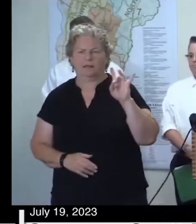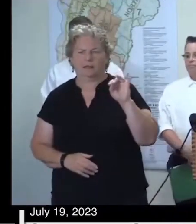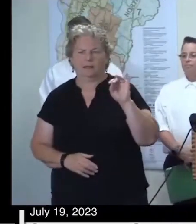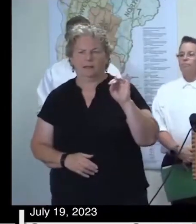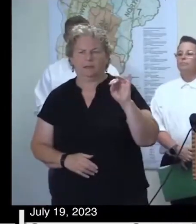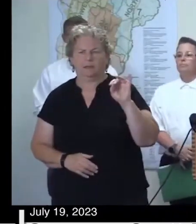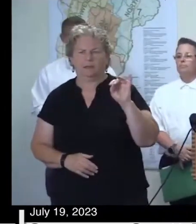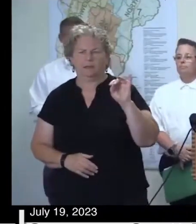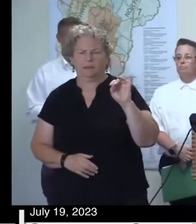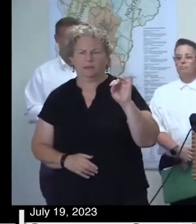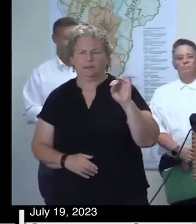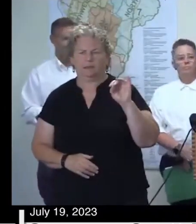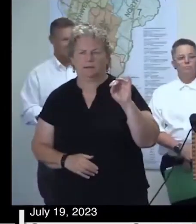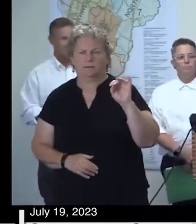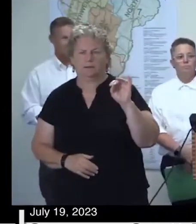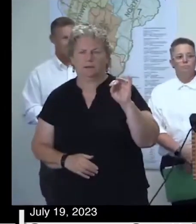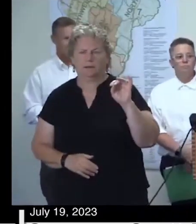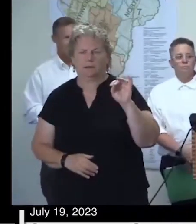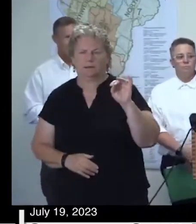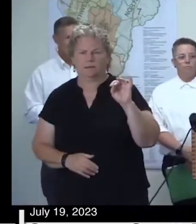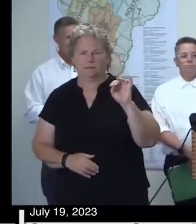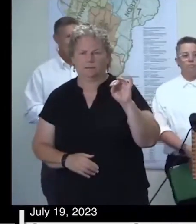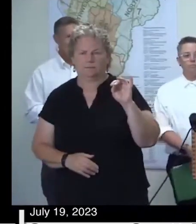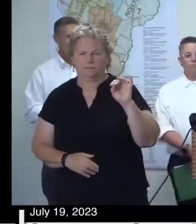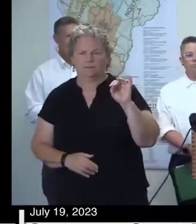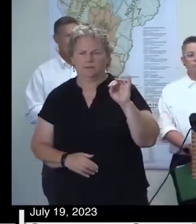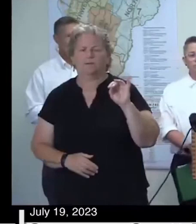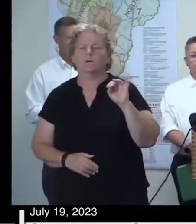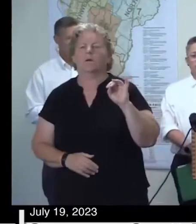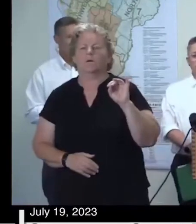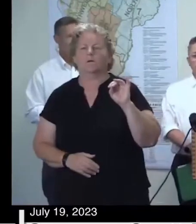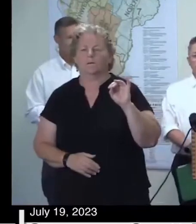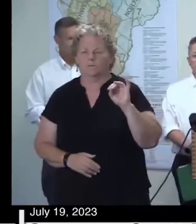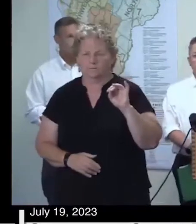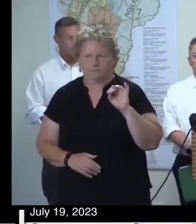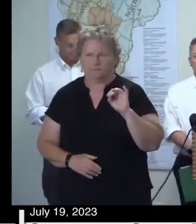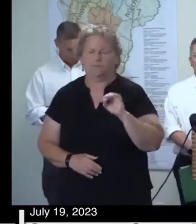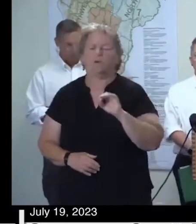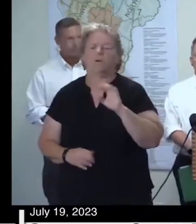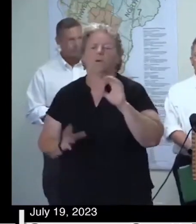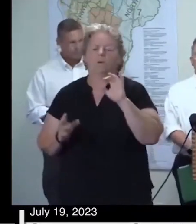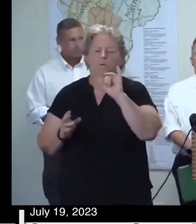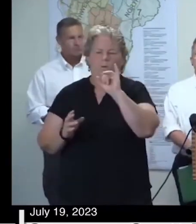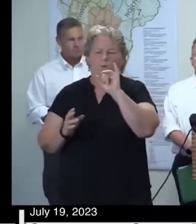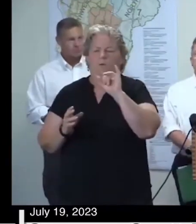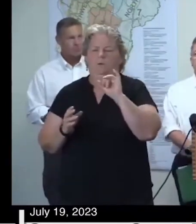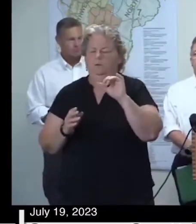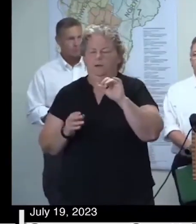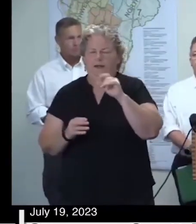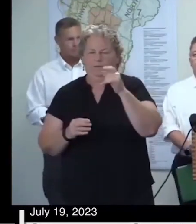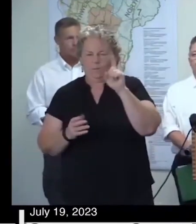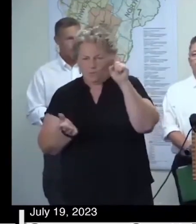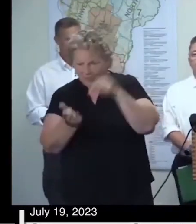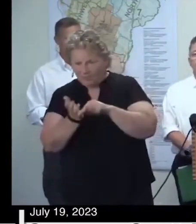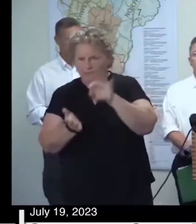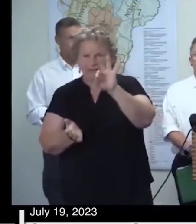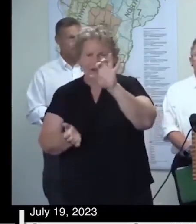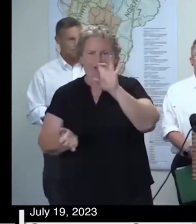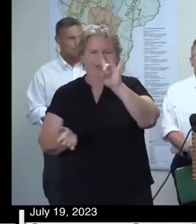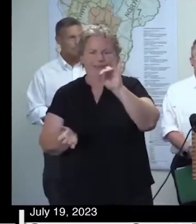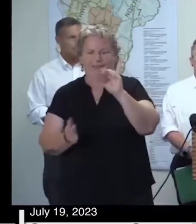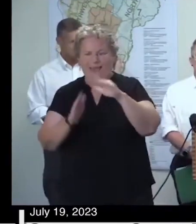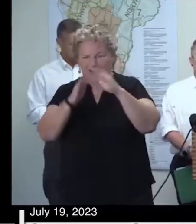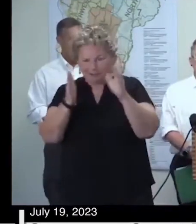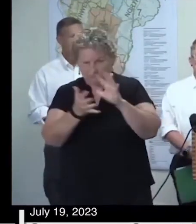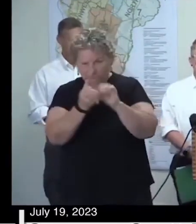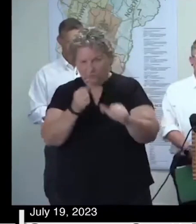still homes and businesses we haven't visited? Yeah, I believe that's just a raw number at this point and a dynamic number